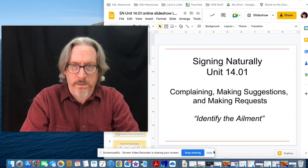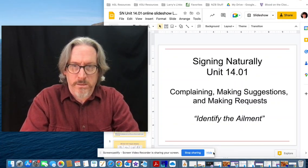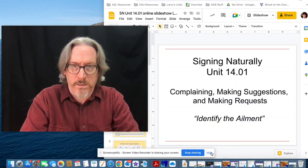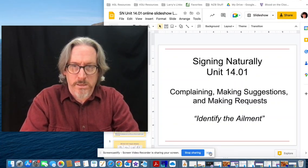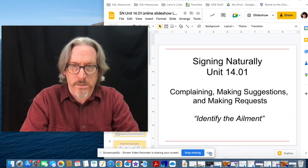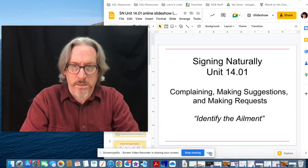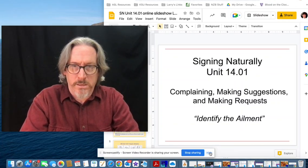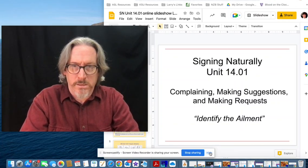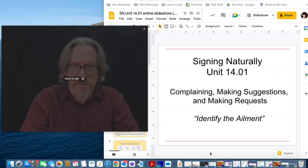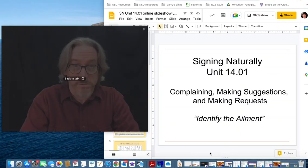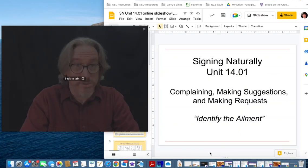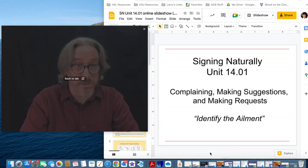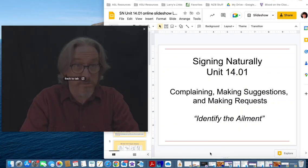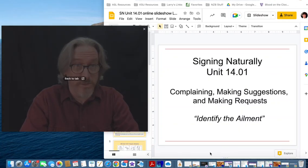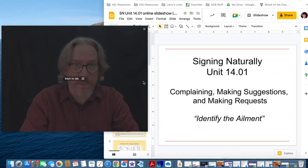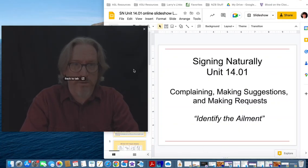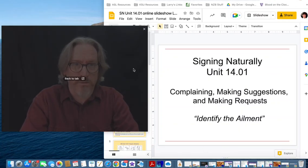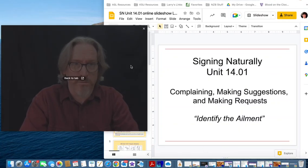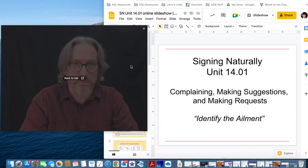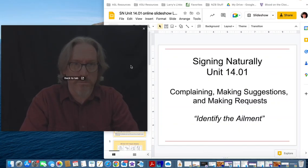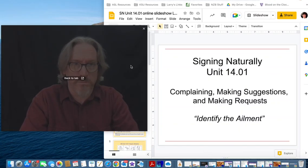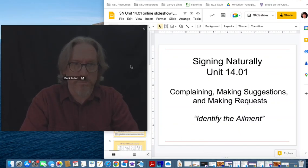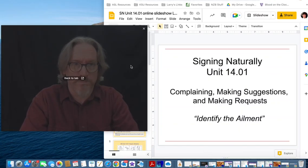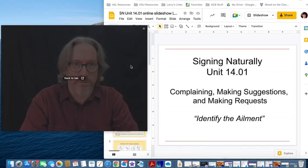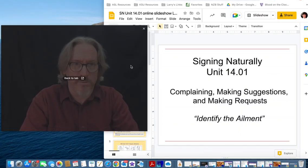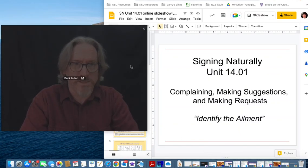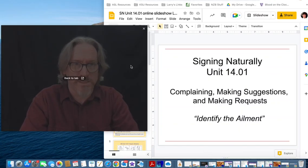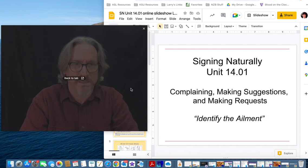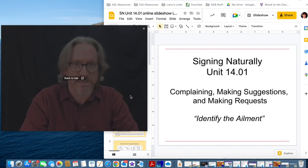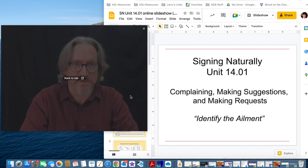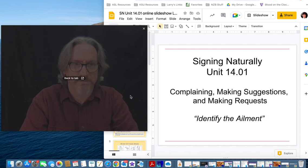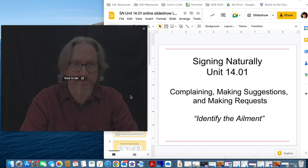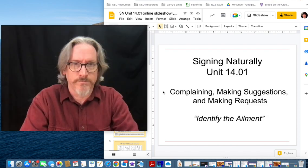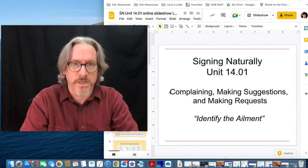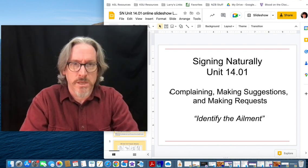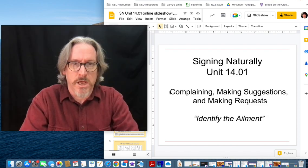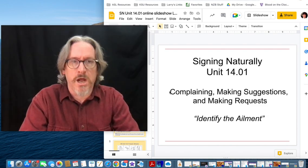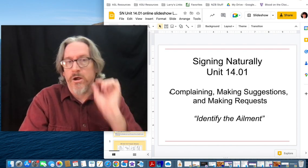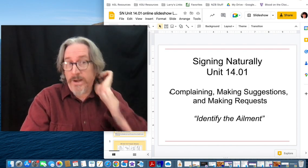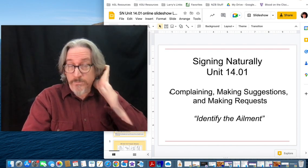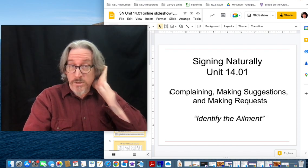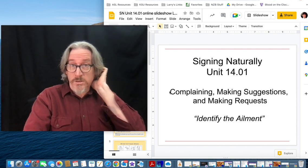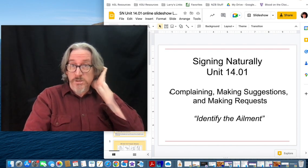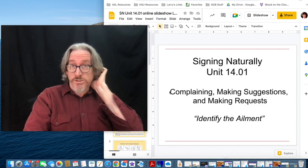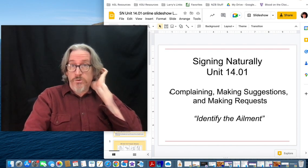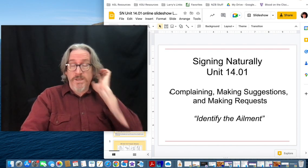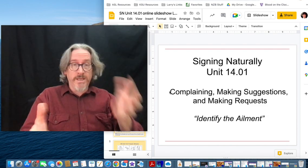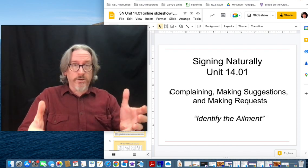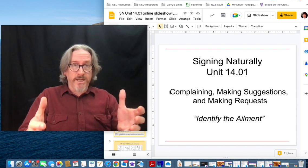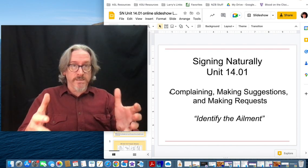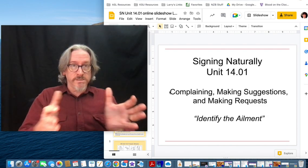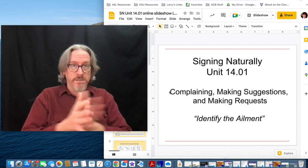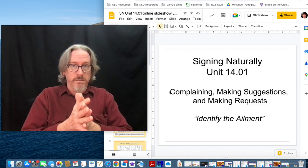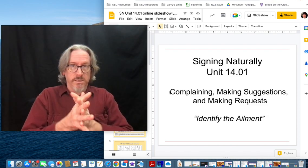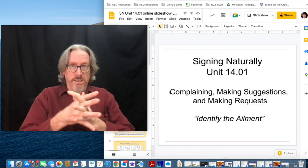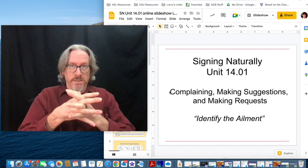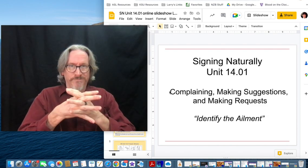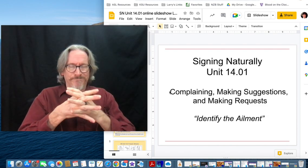Okay. So here, always does this. All right. So here